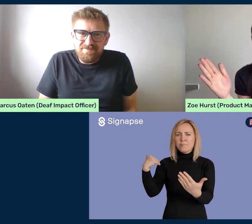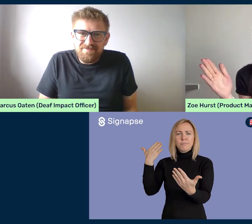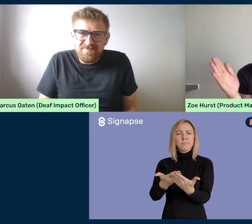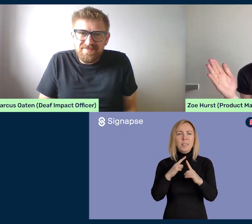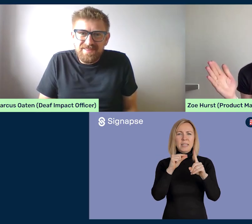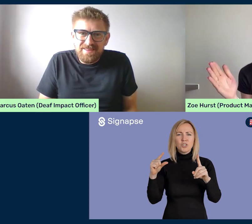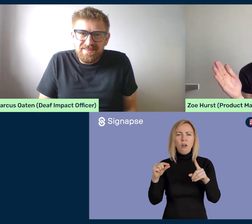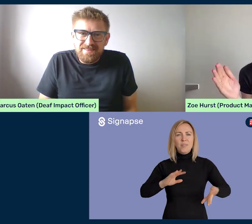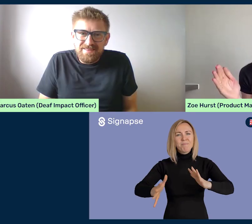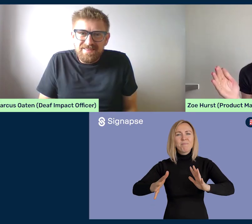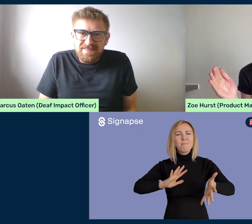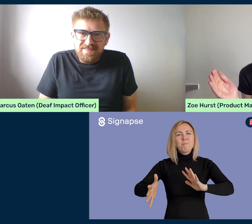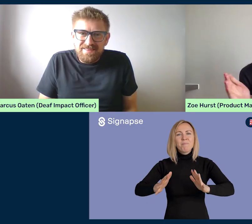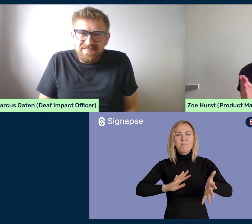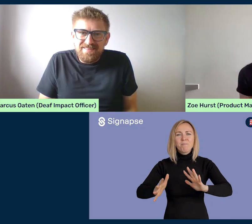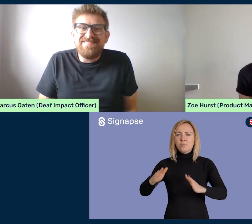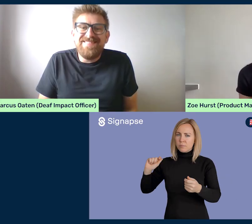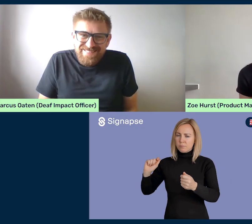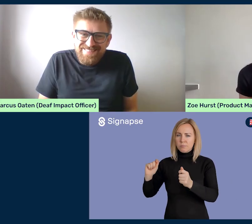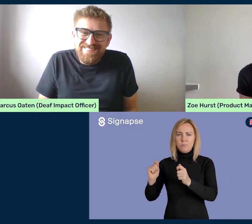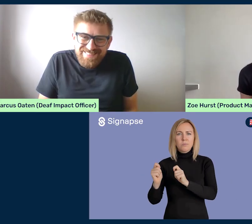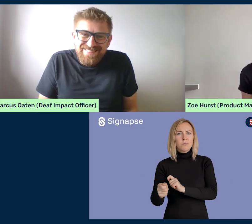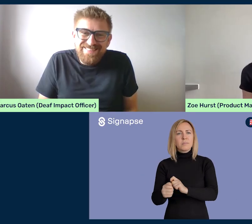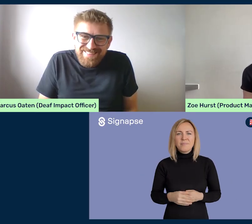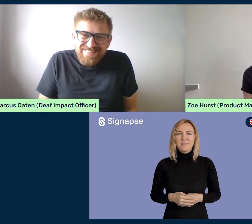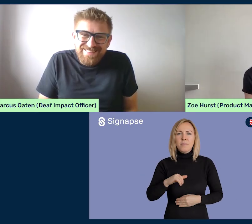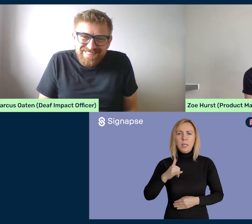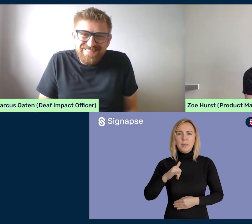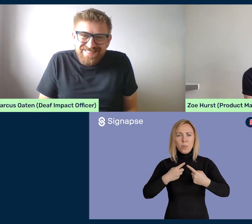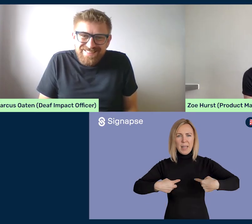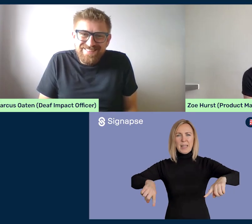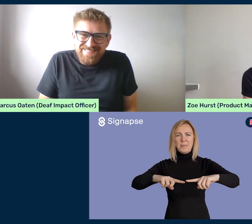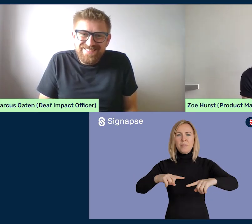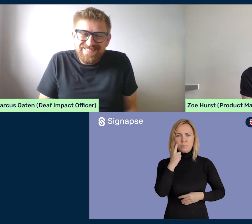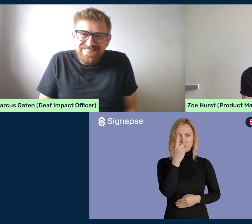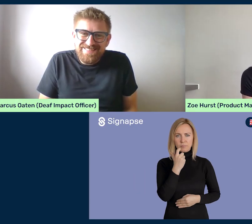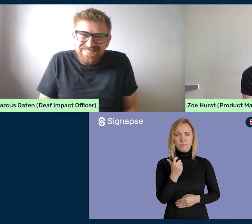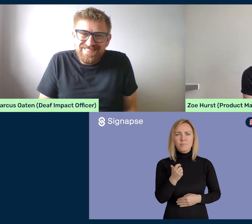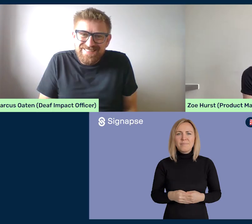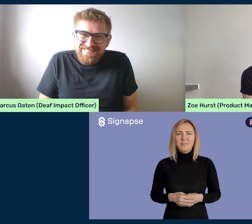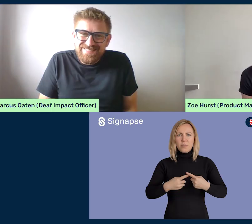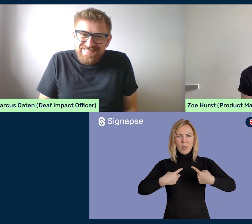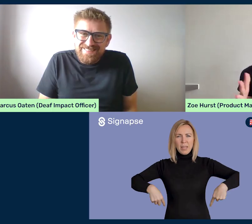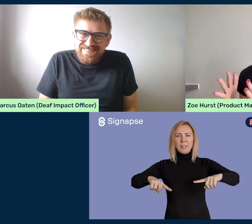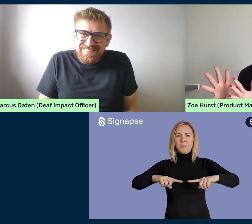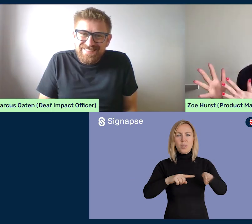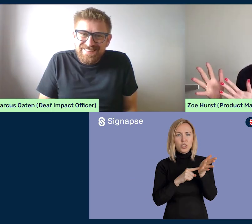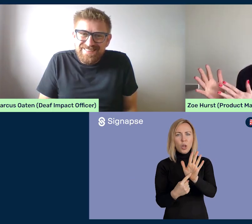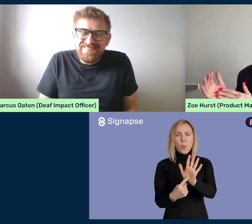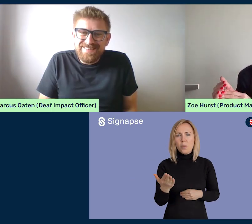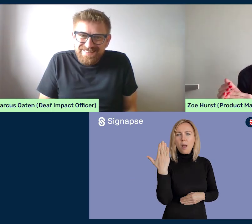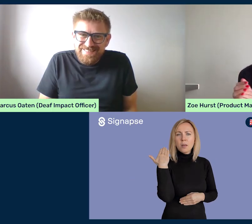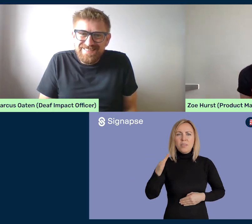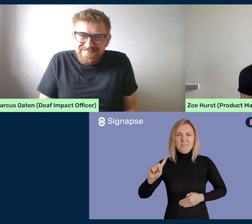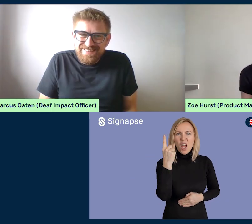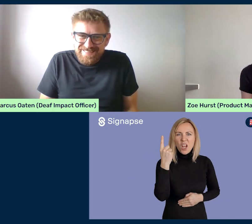of our digital signers or something somewhere. Maybe we could do it as part of this, and we show the very very first ones all the way through